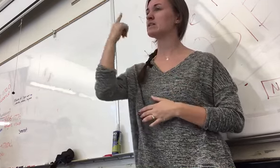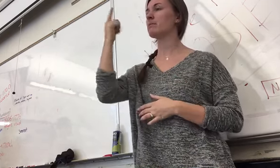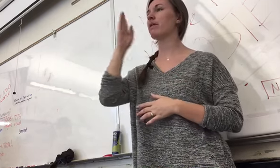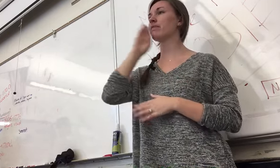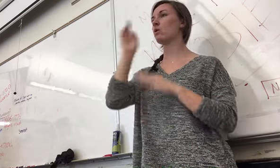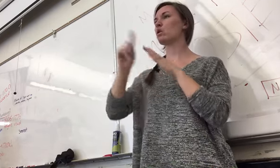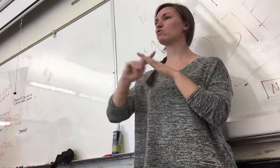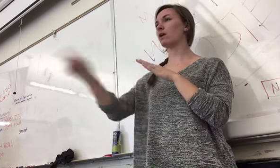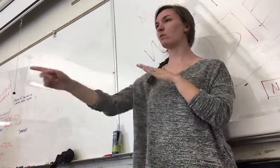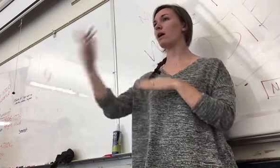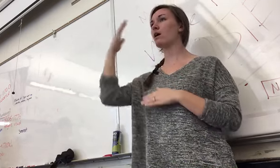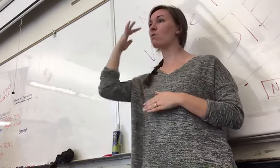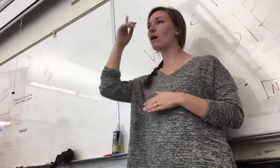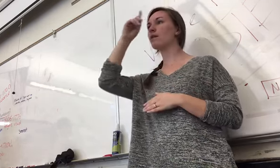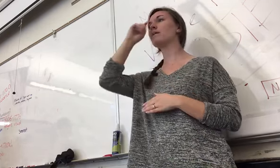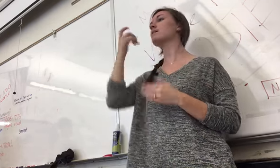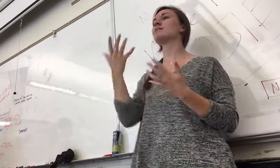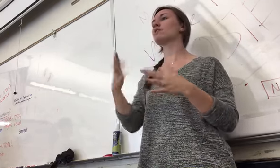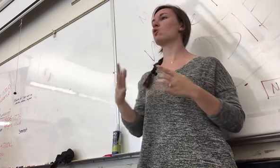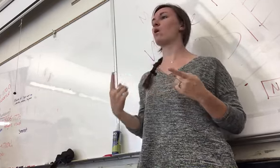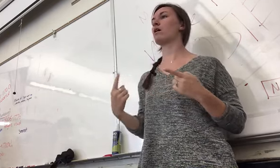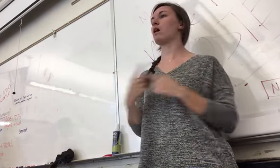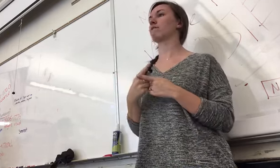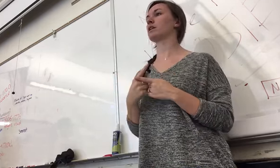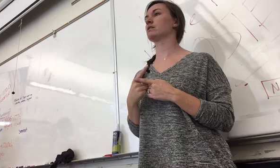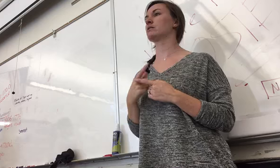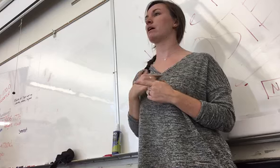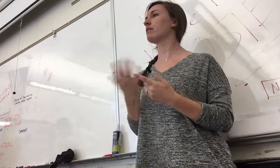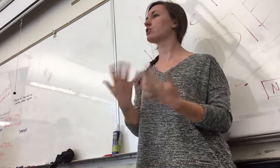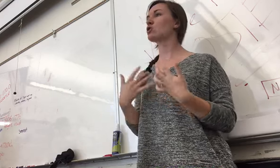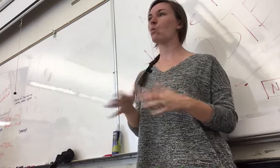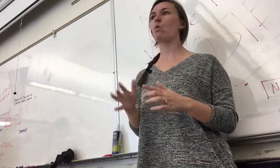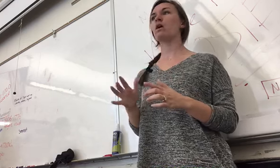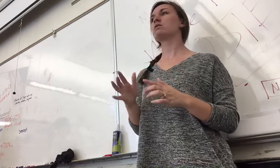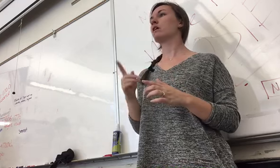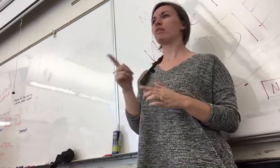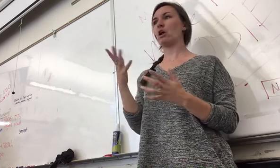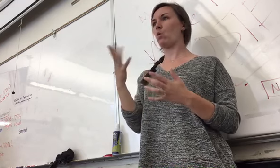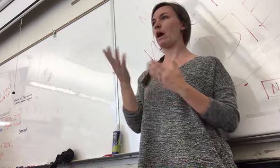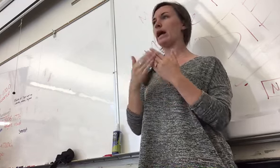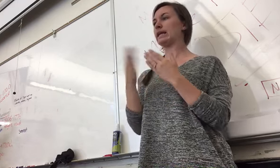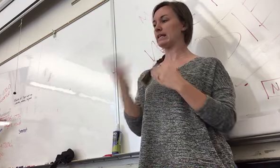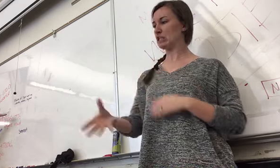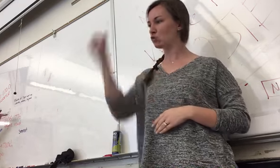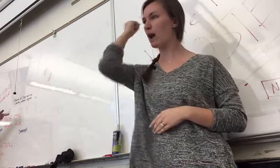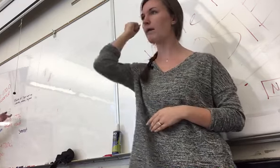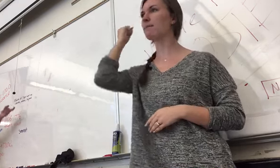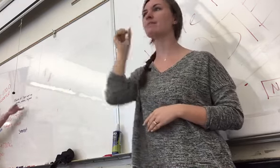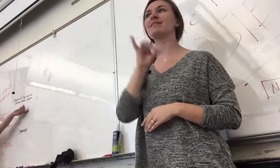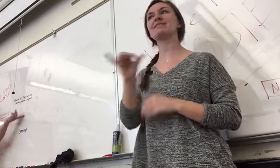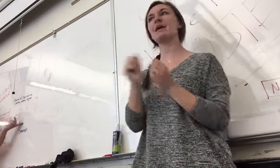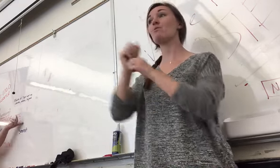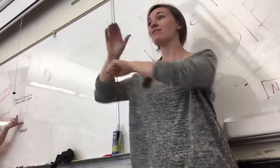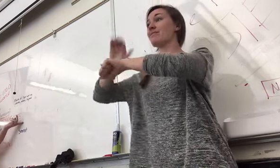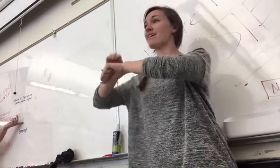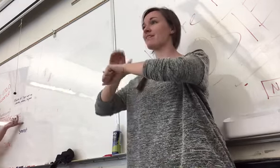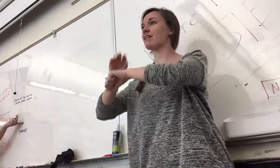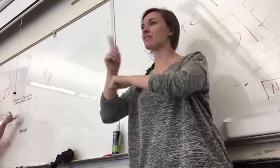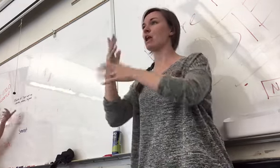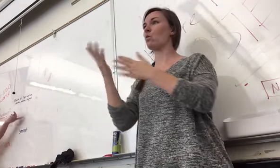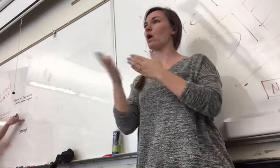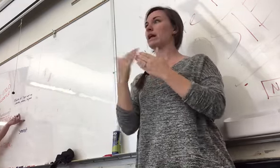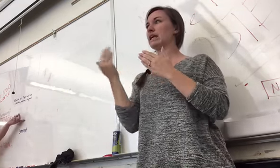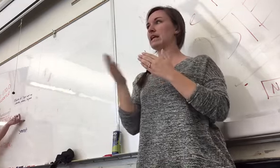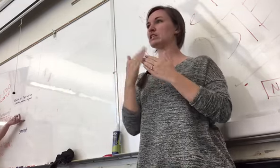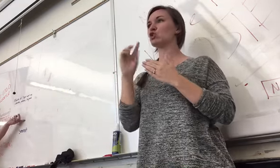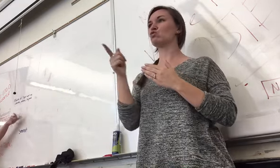of the fact that they don't want conflict. They don't want to deal with people in large groups. They just want an easy grab. That's the thing with England. England wants an easy grab.